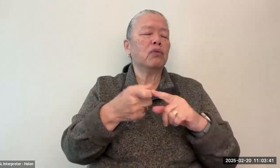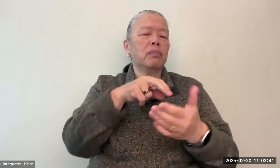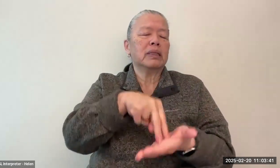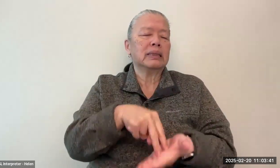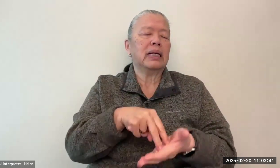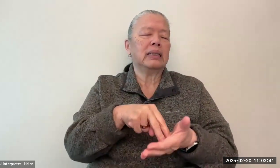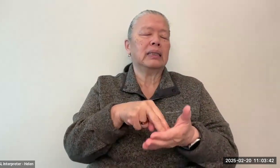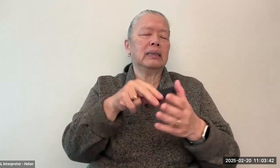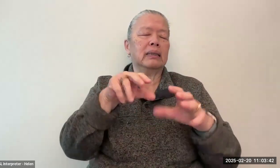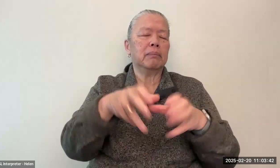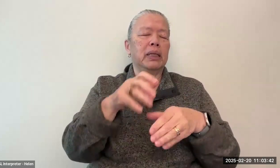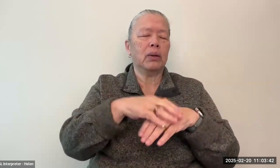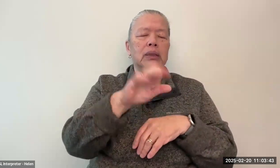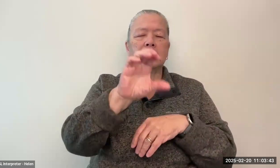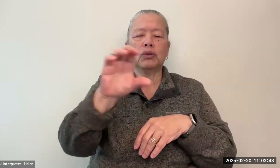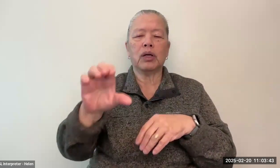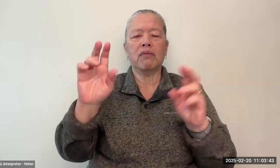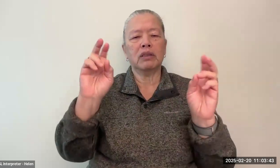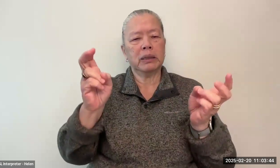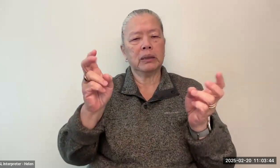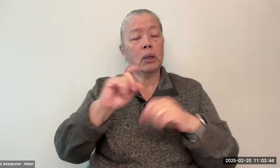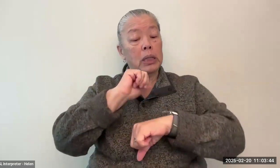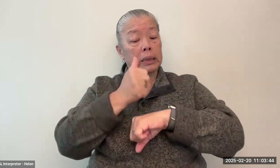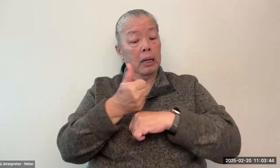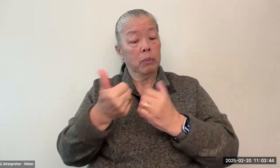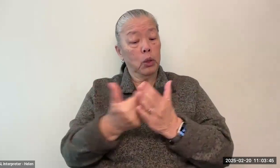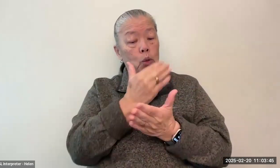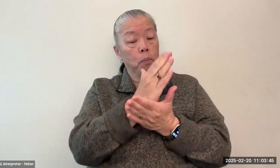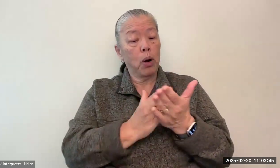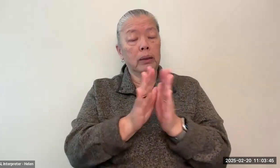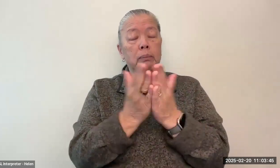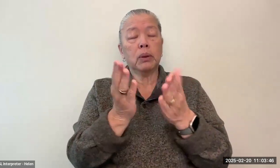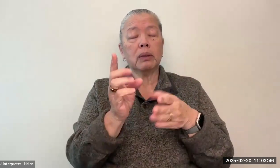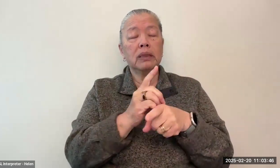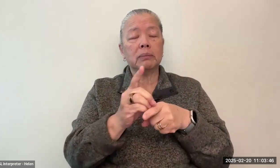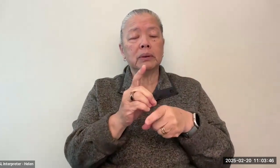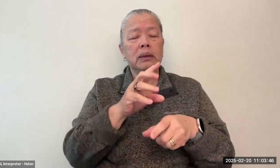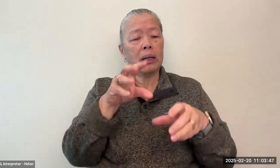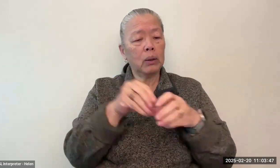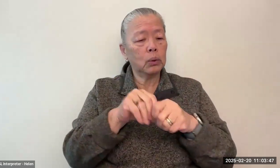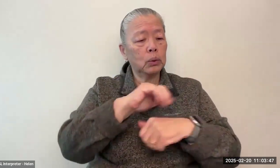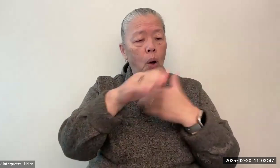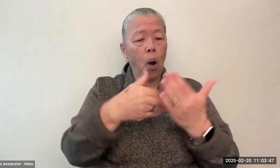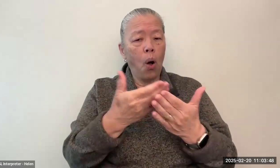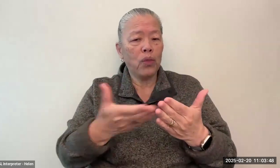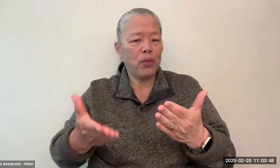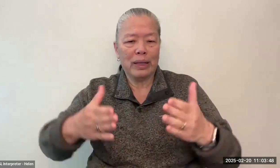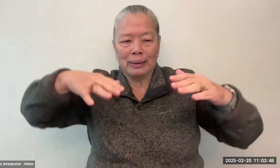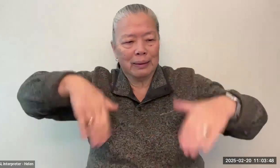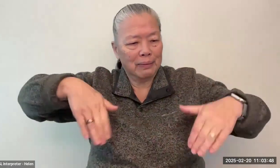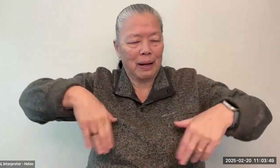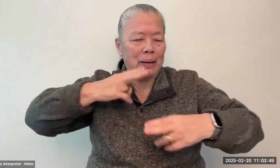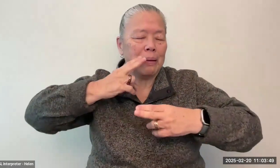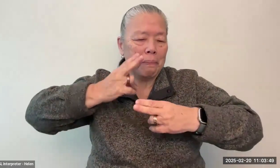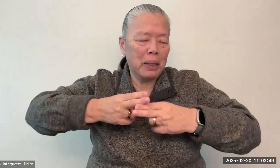Matters that will create a new section of the discipline detailing all the items that are not already mentioned in those